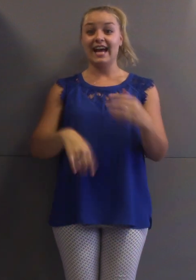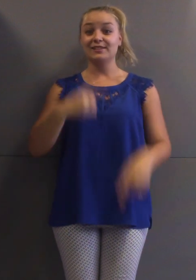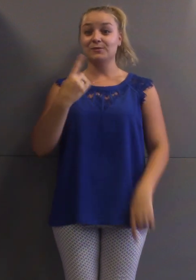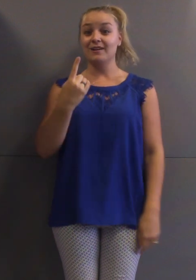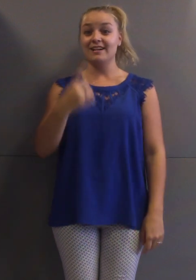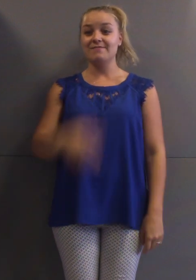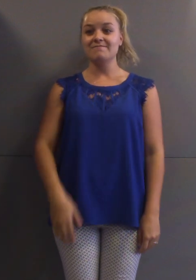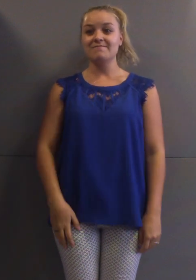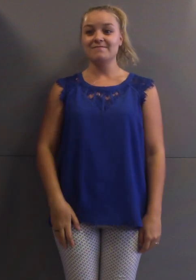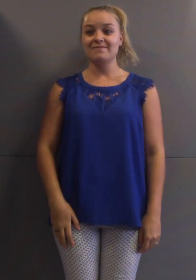Last one.